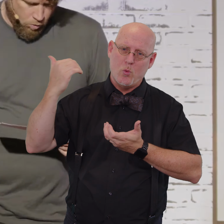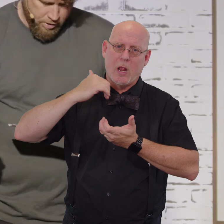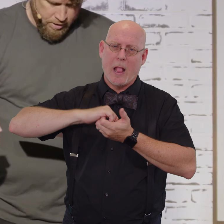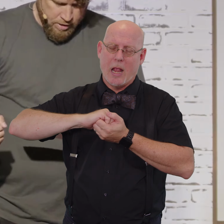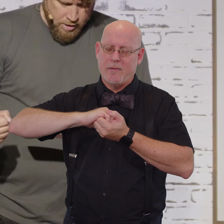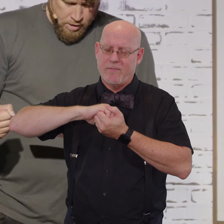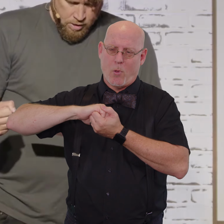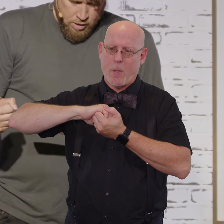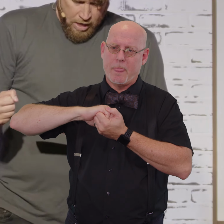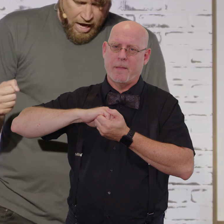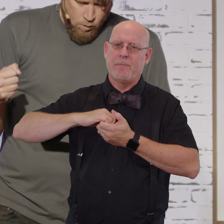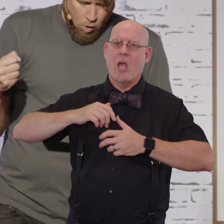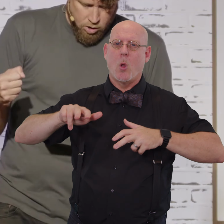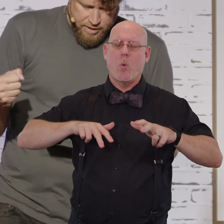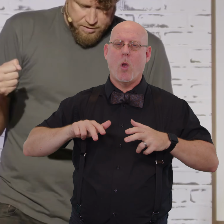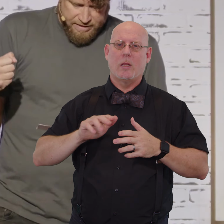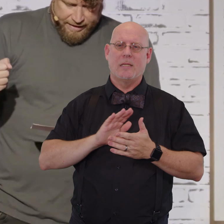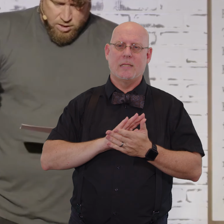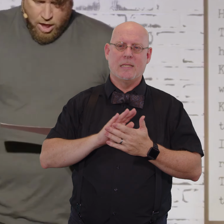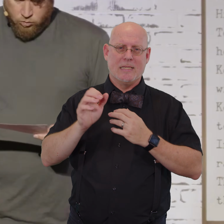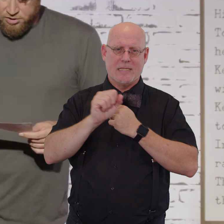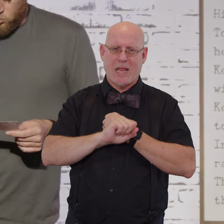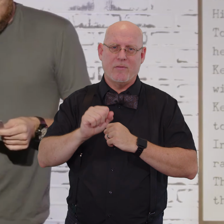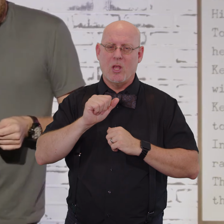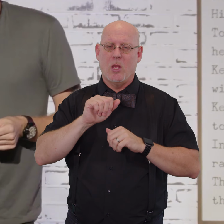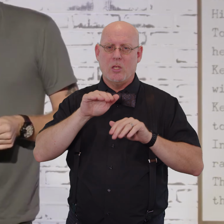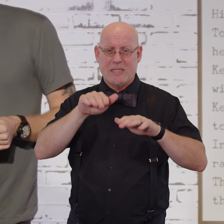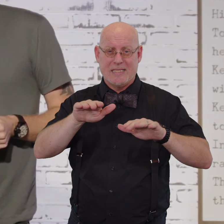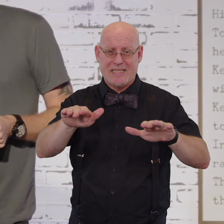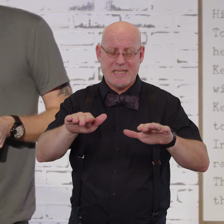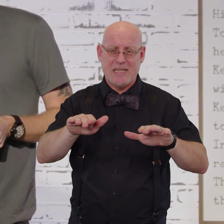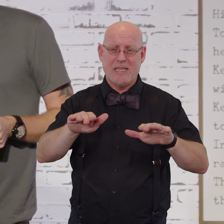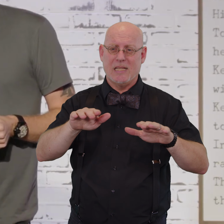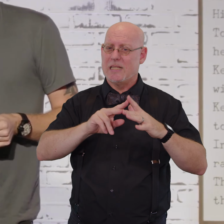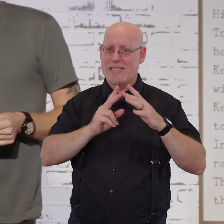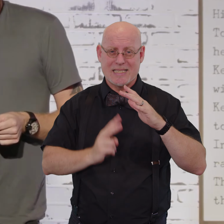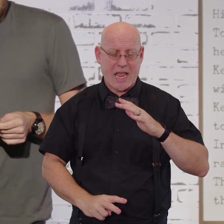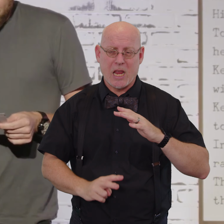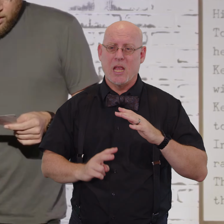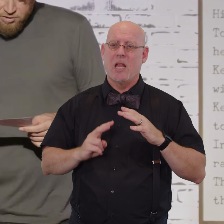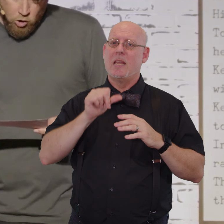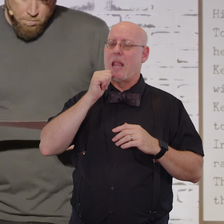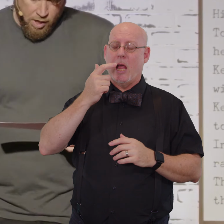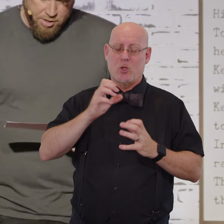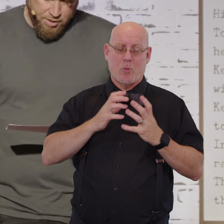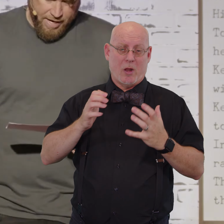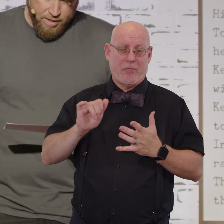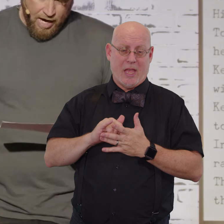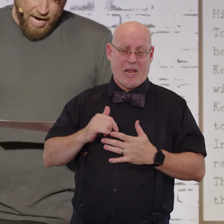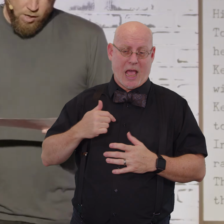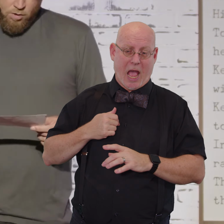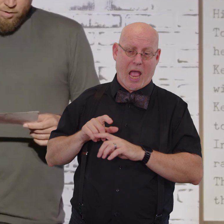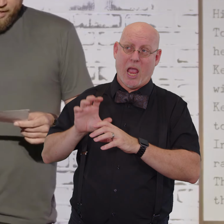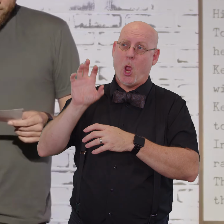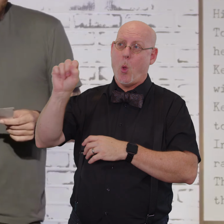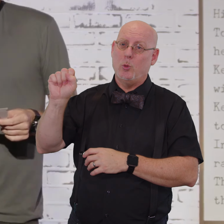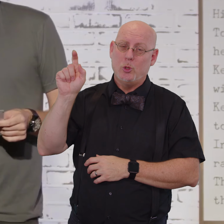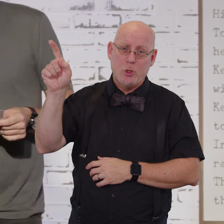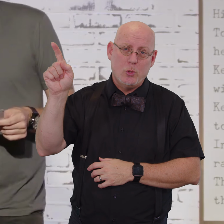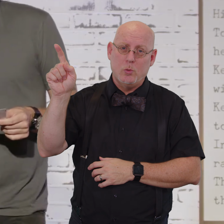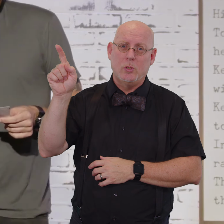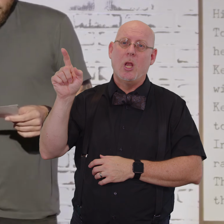and fold I walked and sank not on the storm vexed t'was not so much that I on